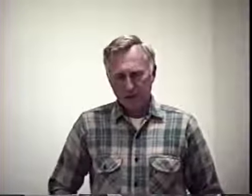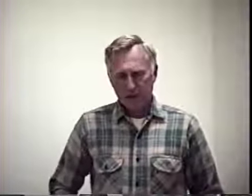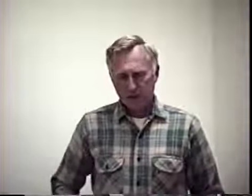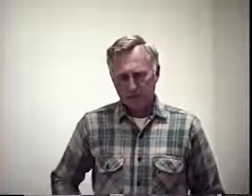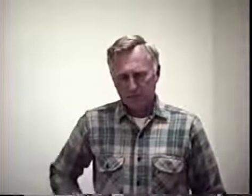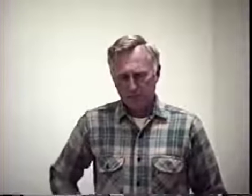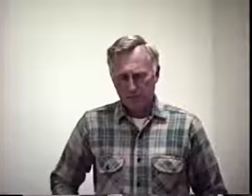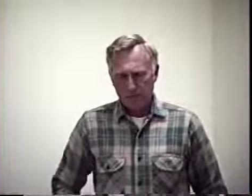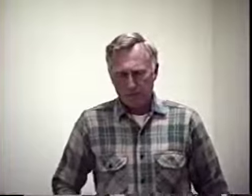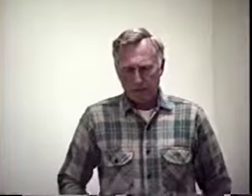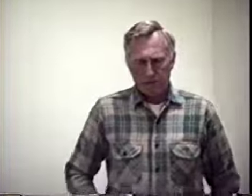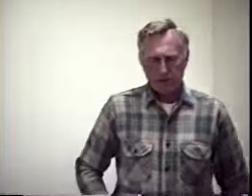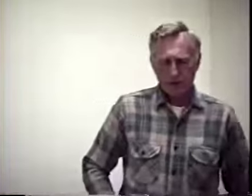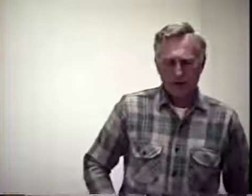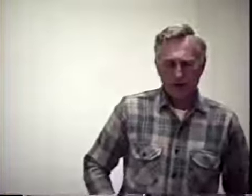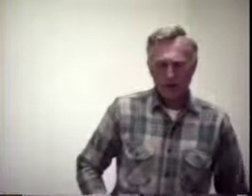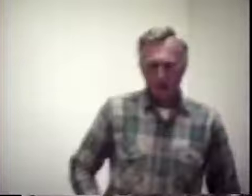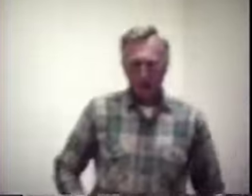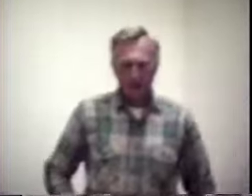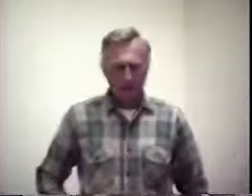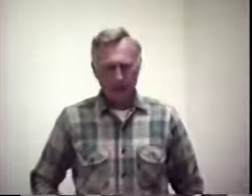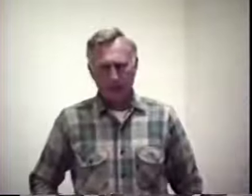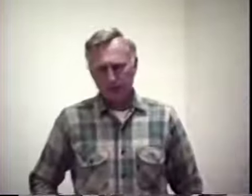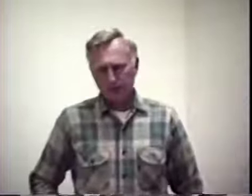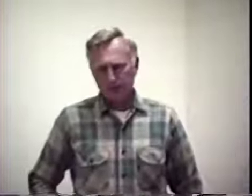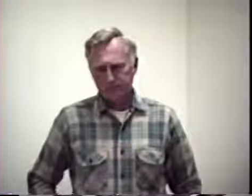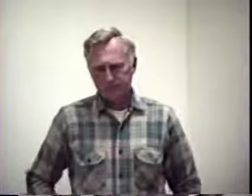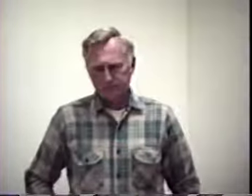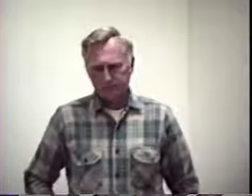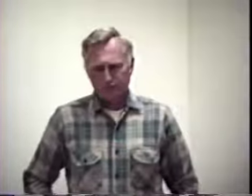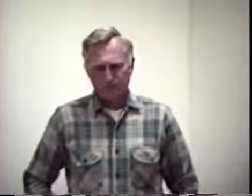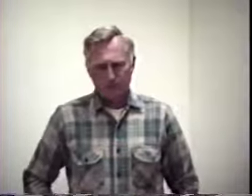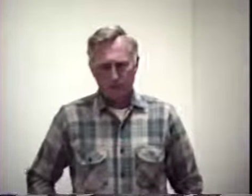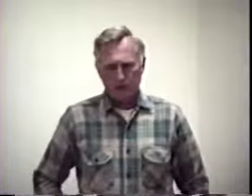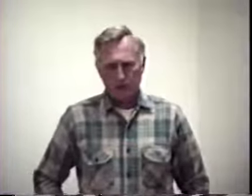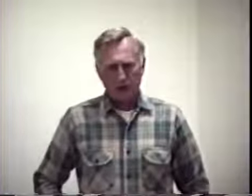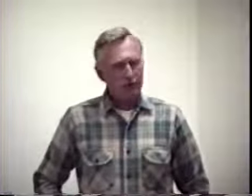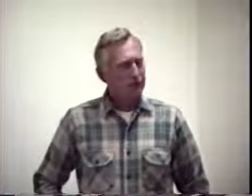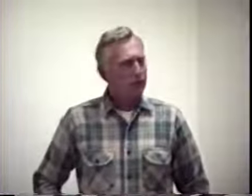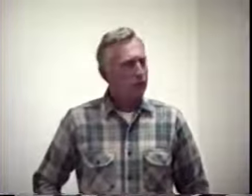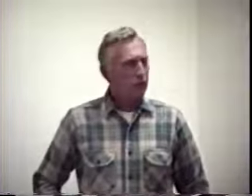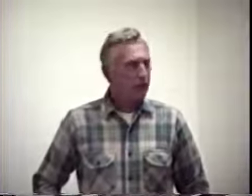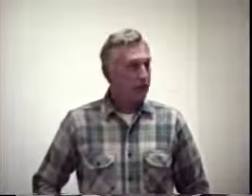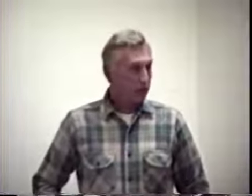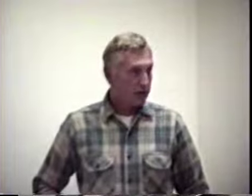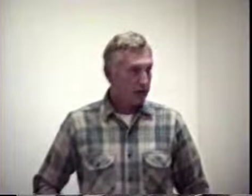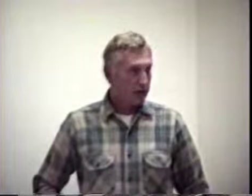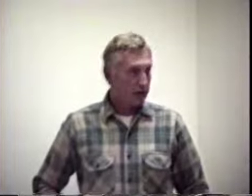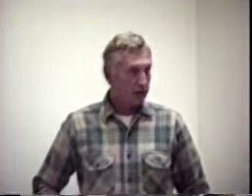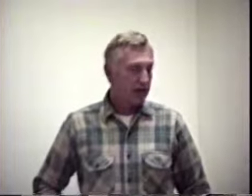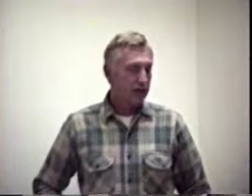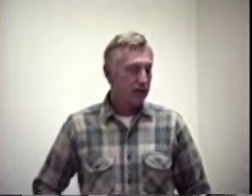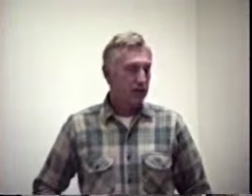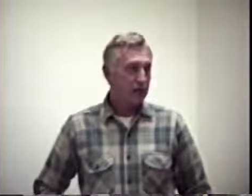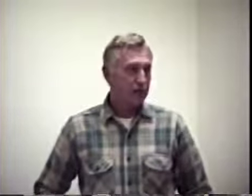And so as I considered taking the class, I asked myself why I want to take it, and I came to this class with